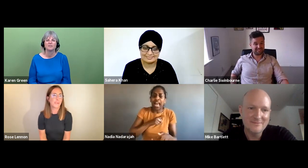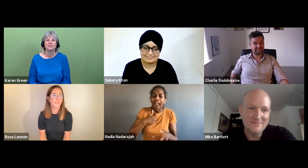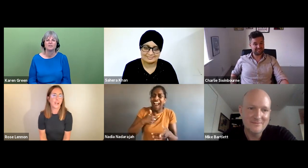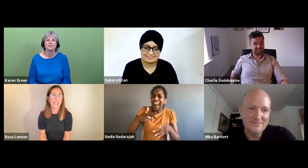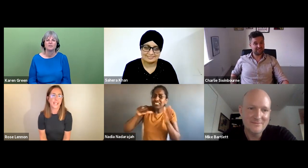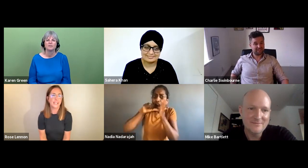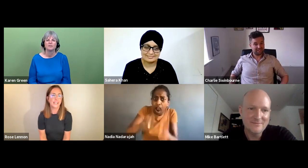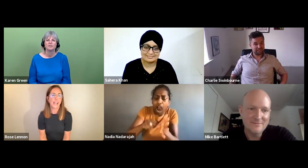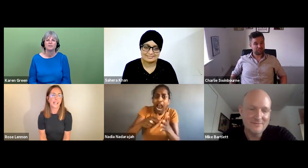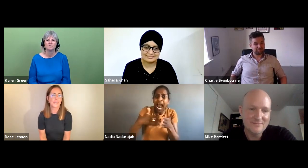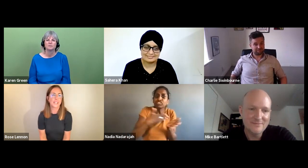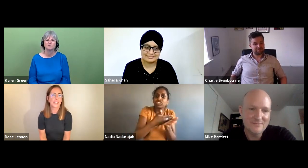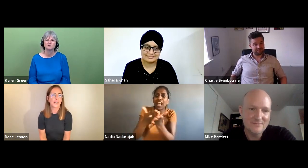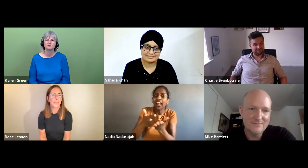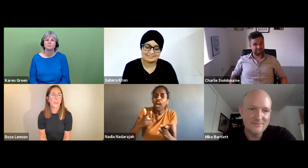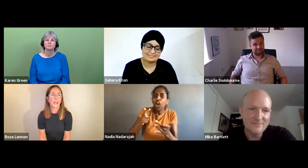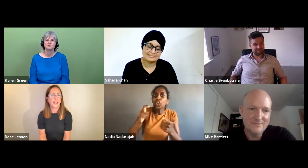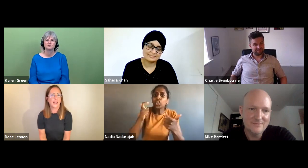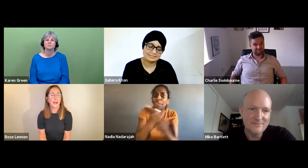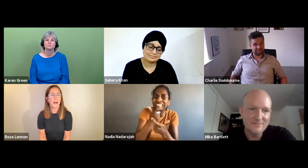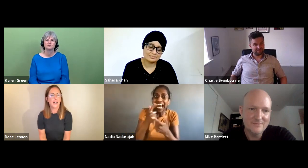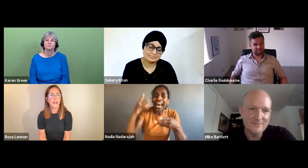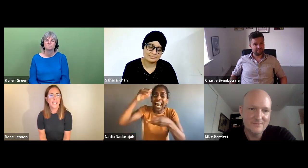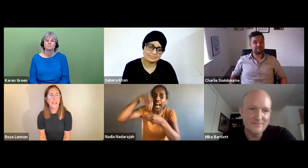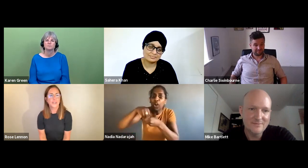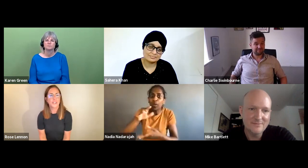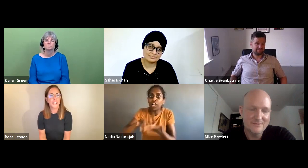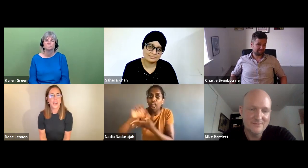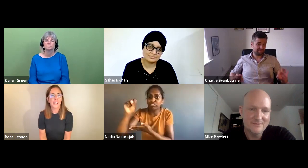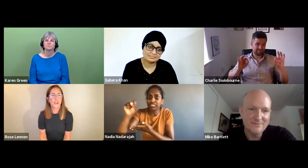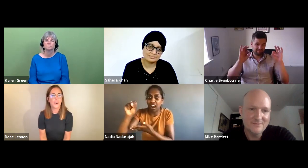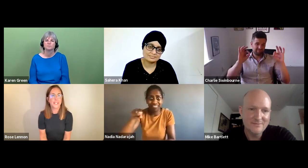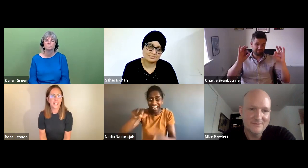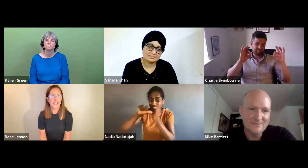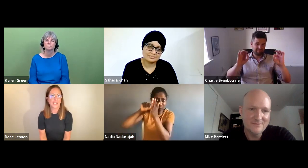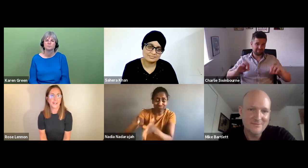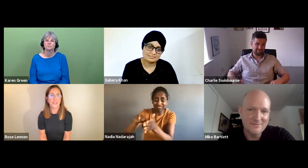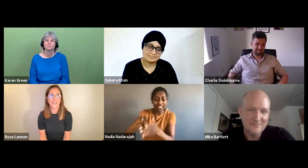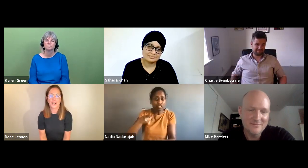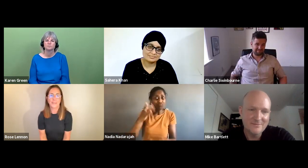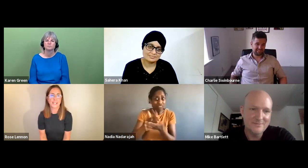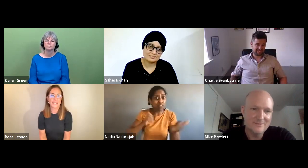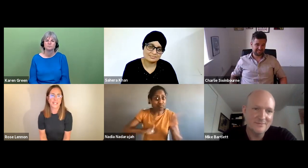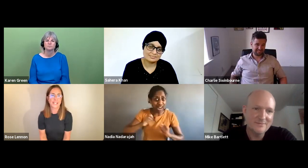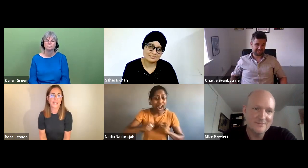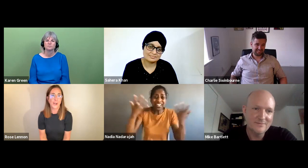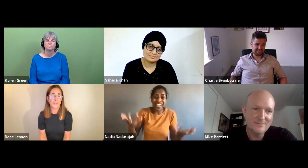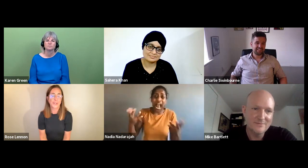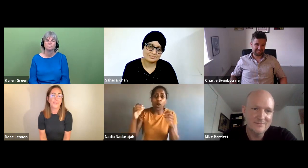simple writing. It was hard how to share comedy and culture. I mean, so I'm